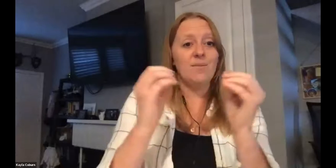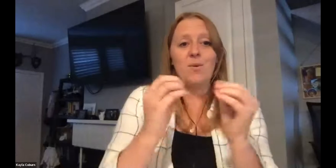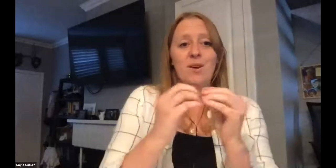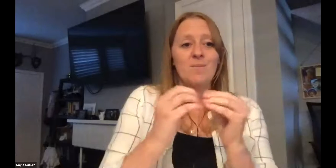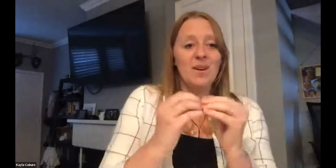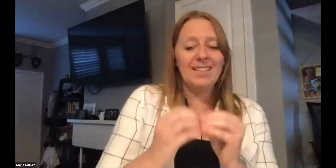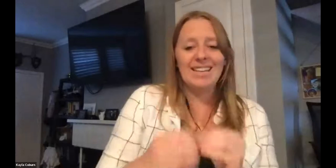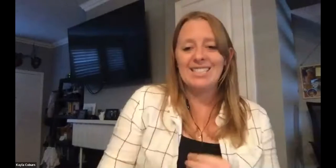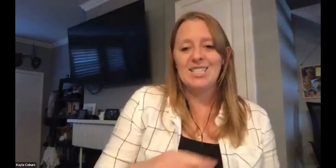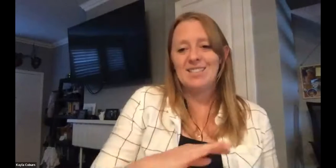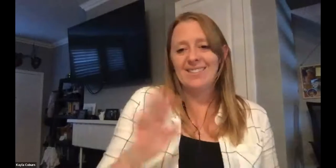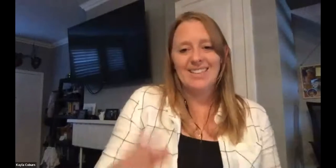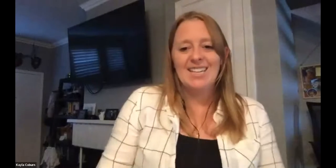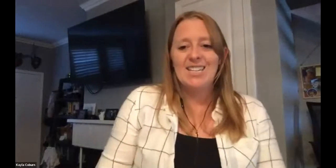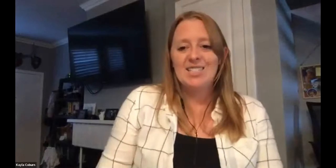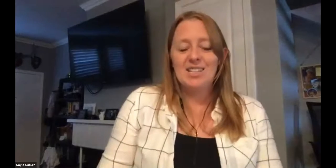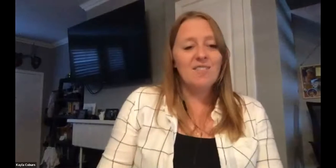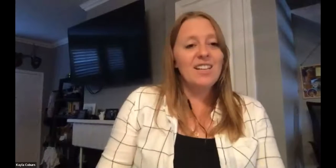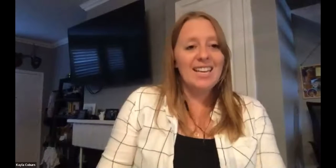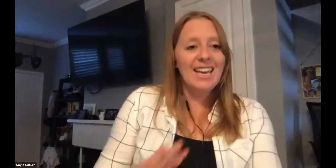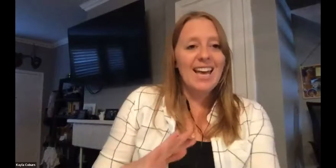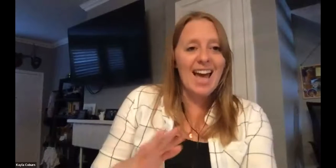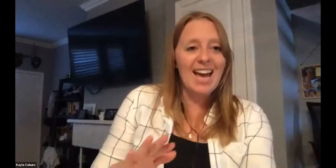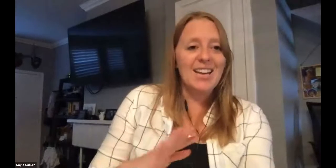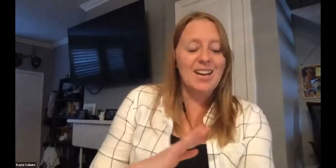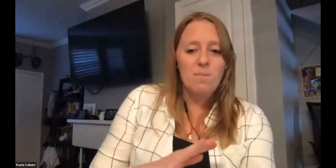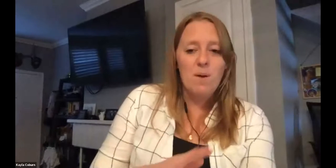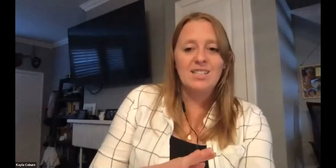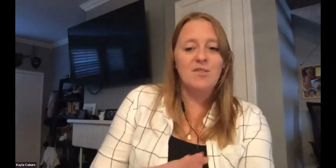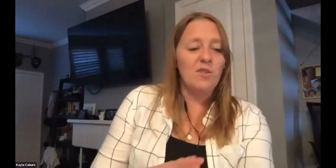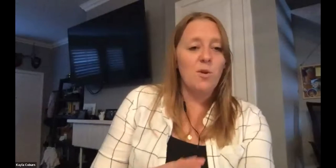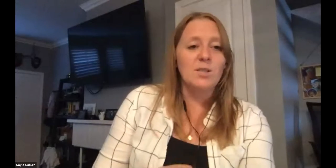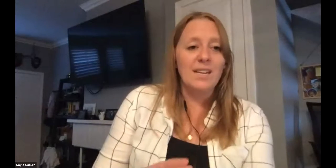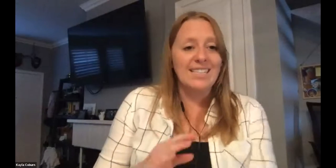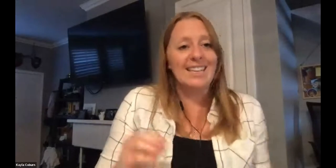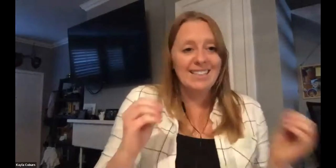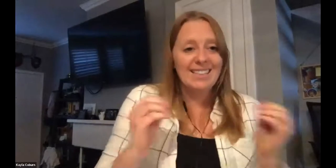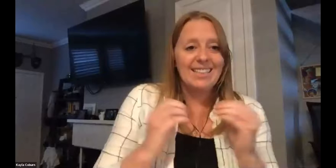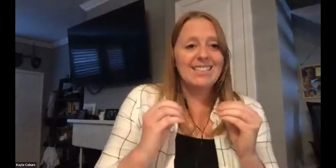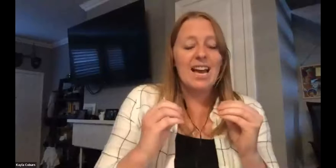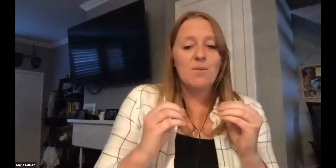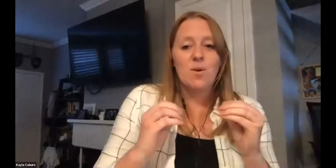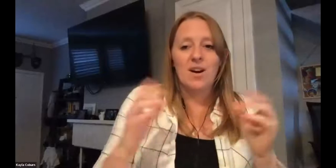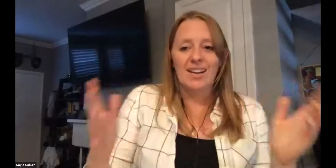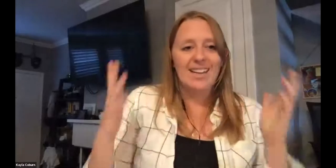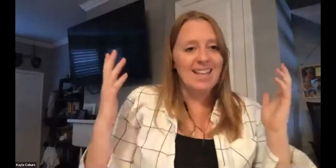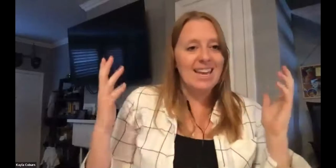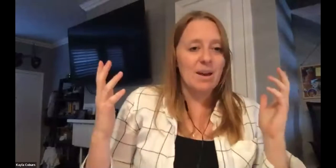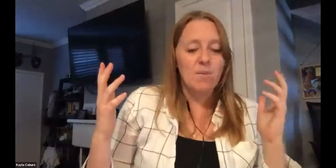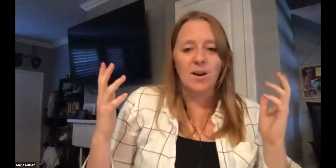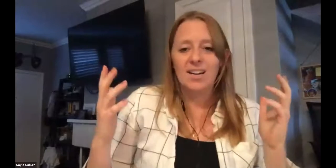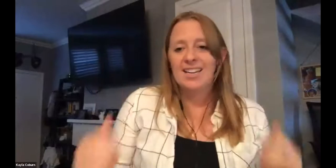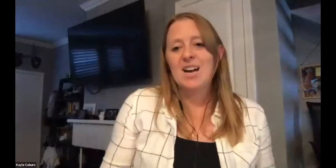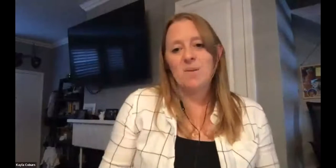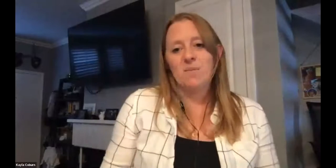"Oh, more." Like she definitely had a positive reinforcement to sign more and then